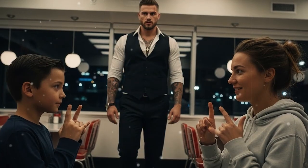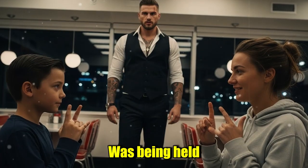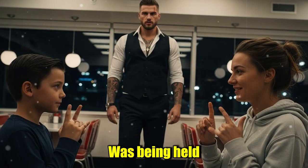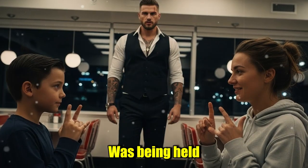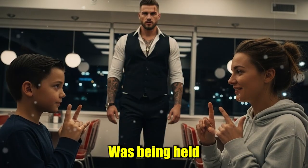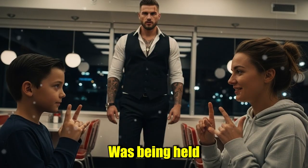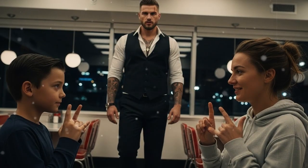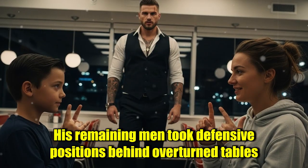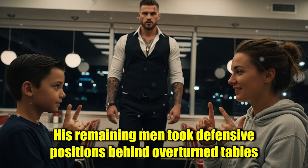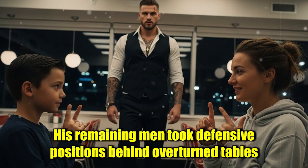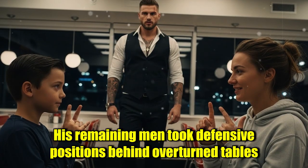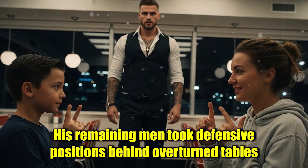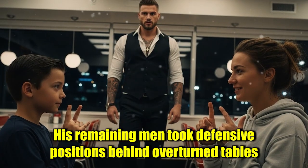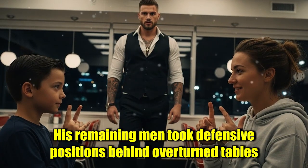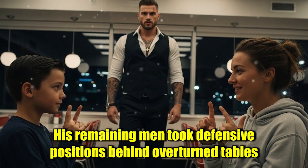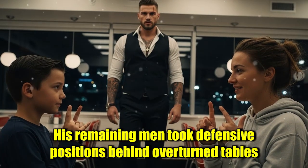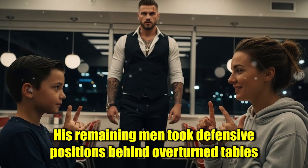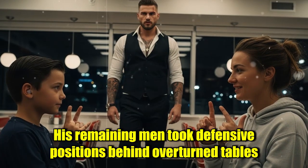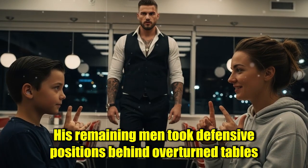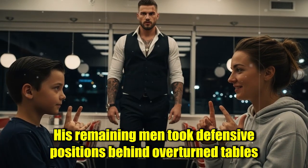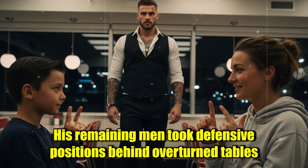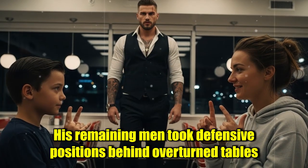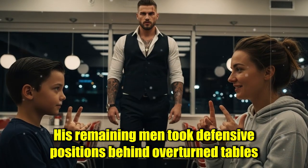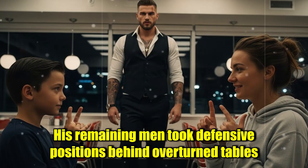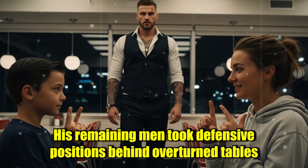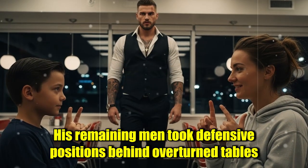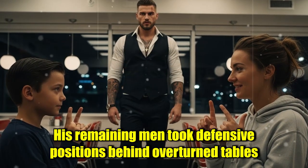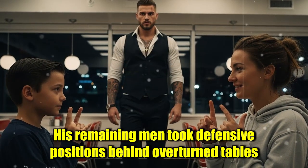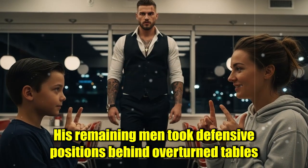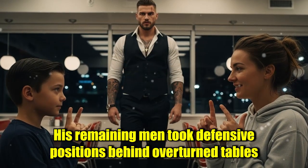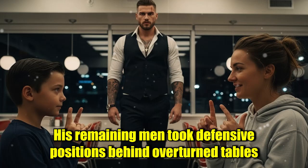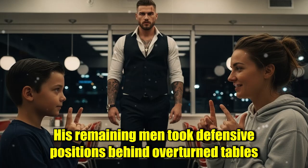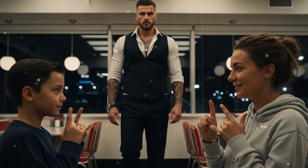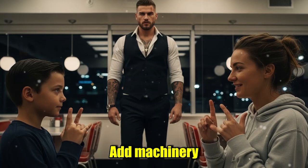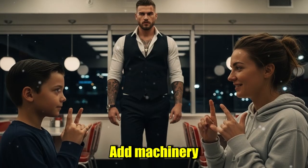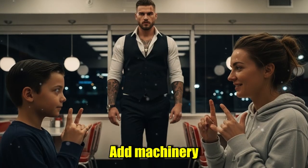was being held. His remaining men took defensive positions behind overturned tables and